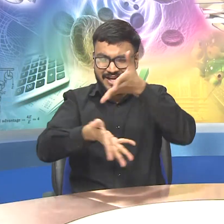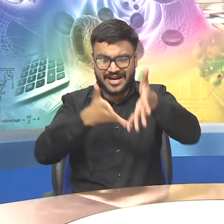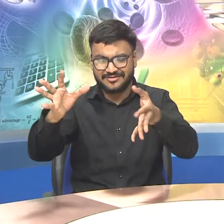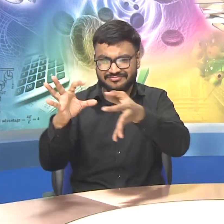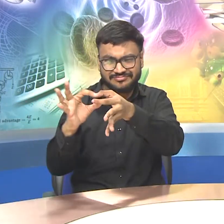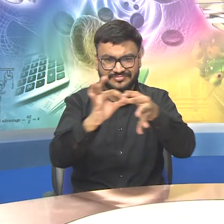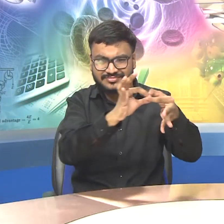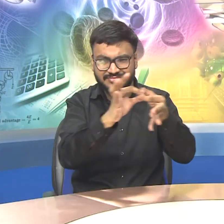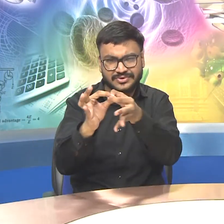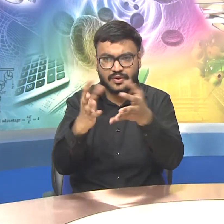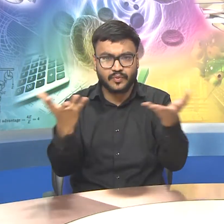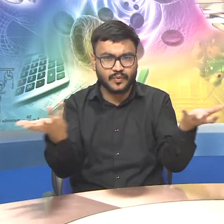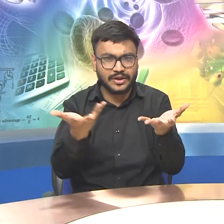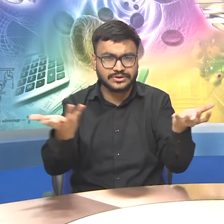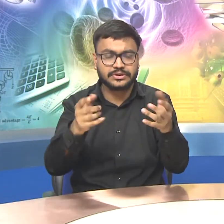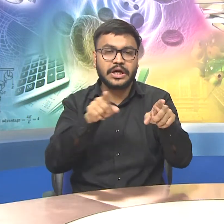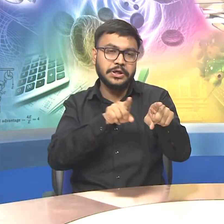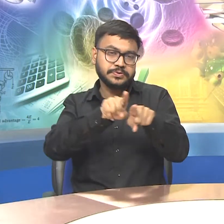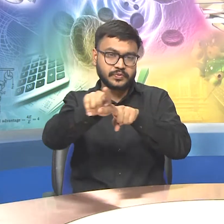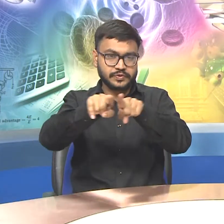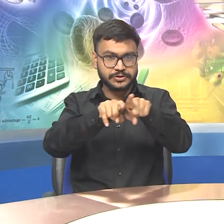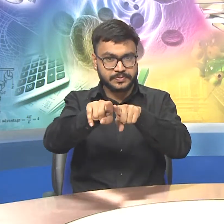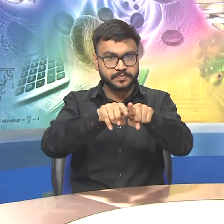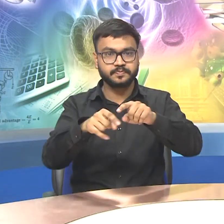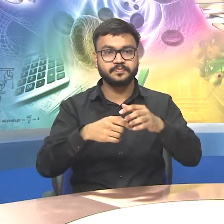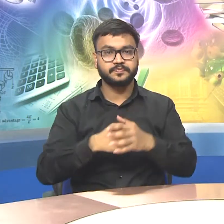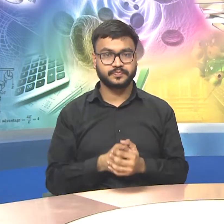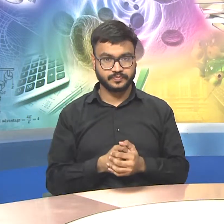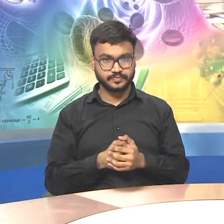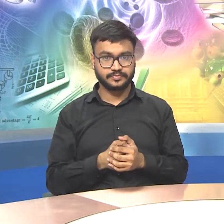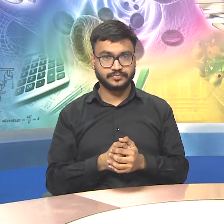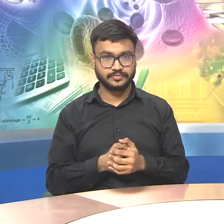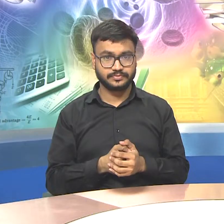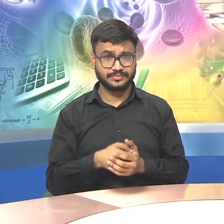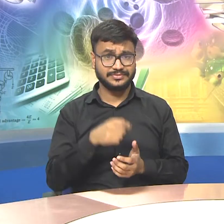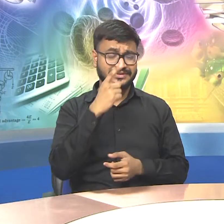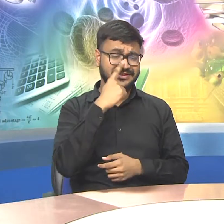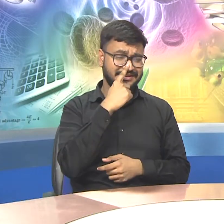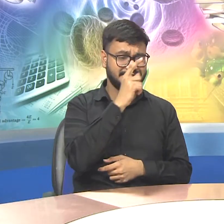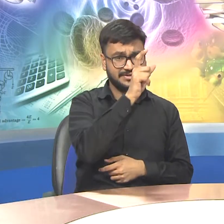Sign families, they are male and female related signs.